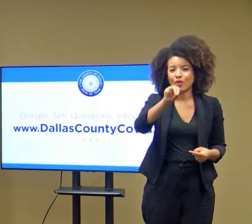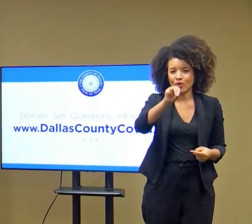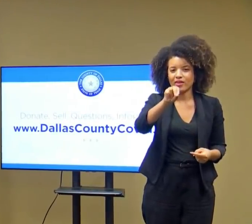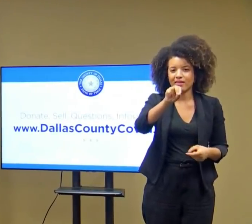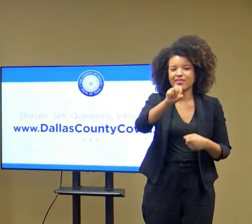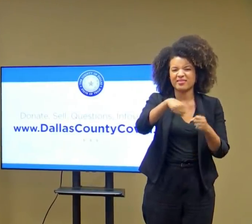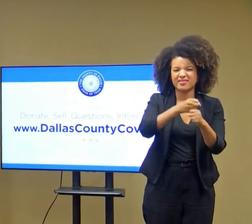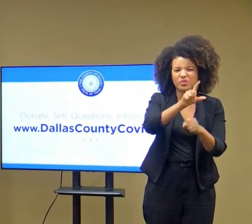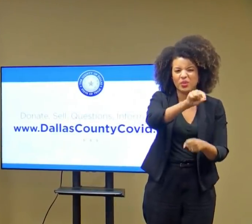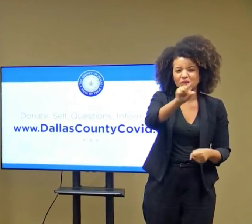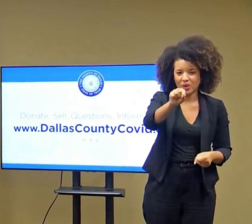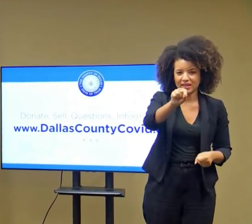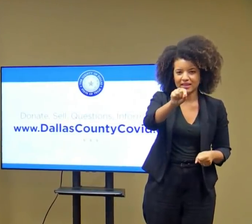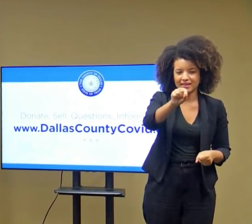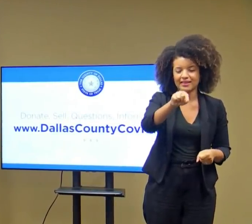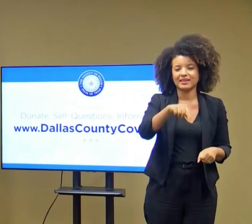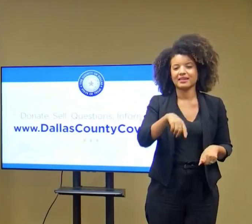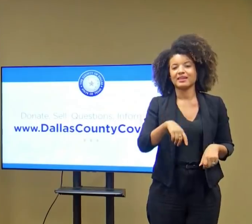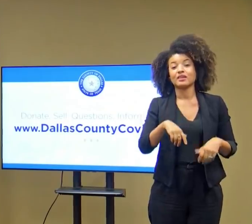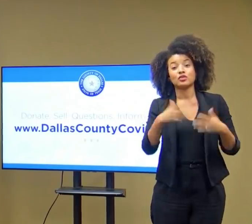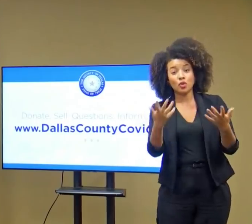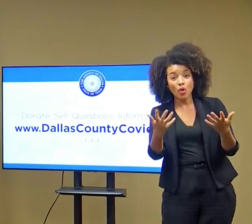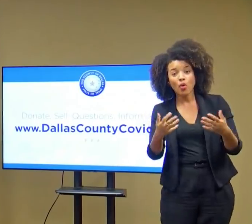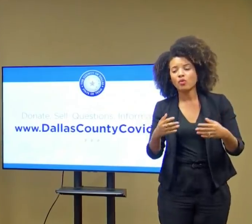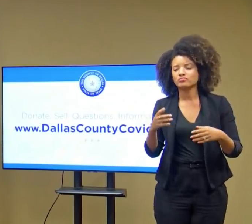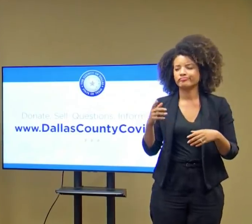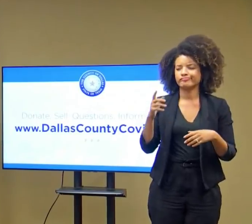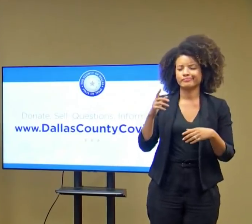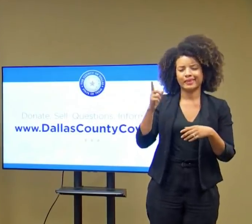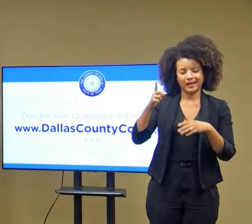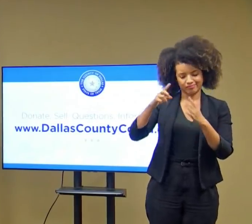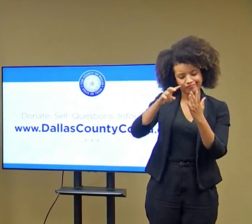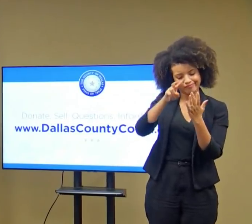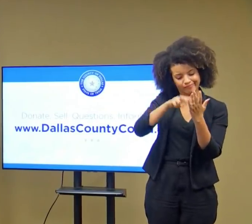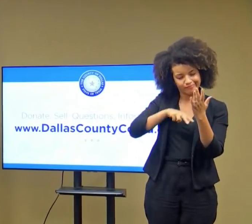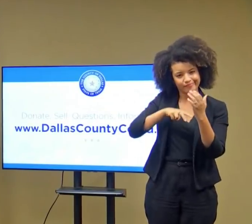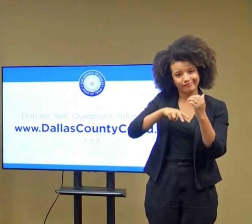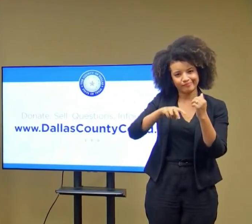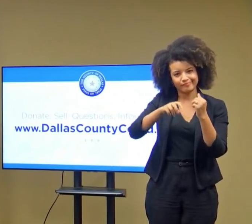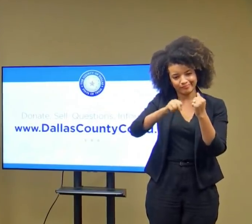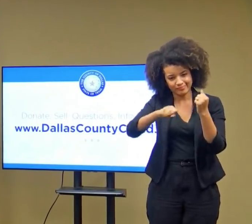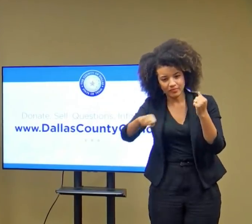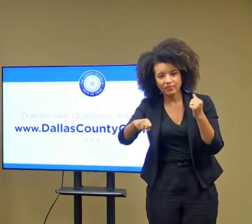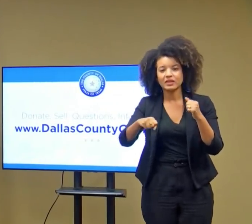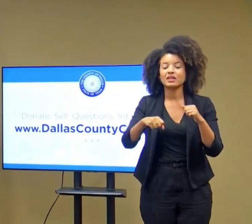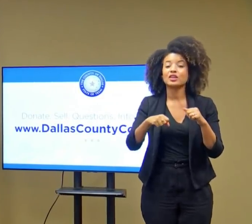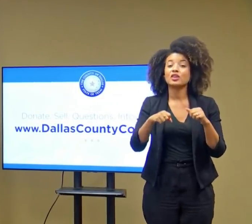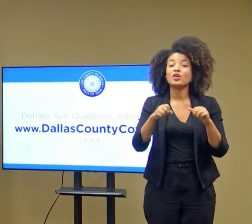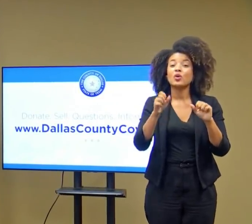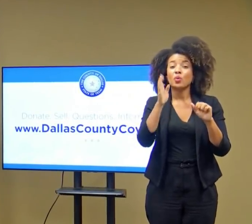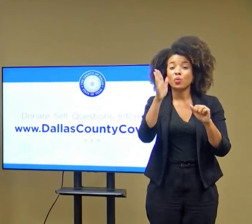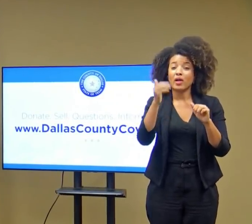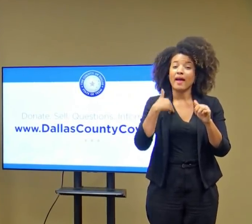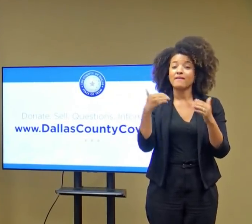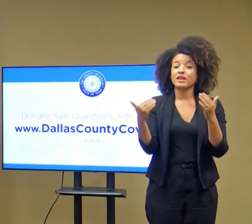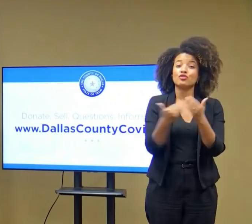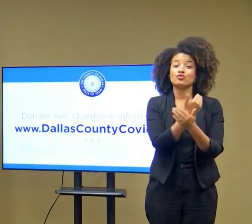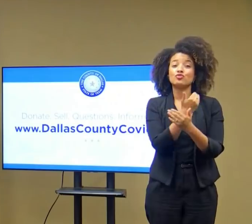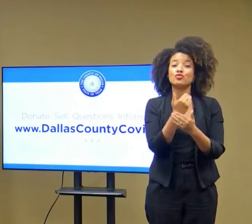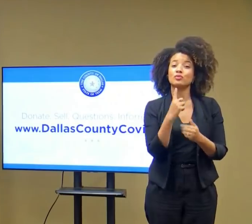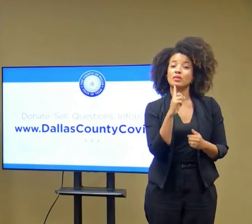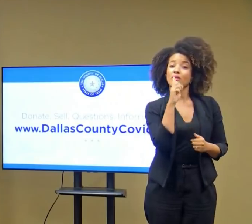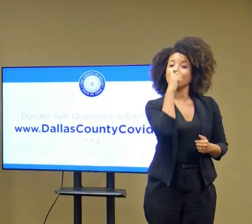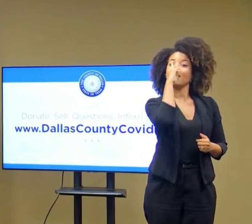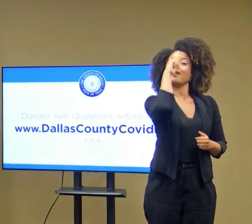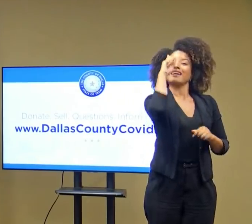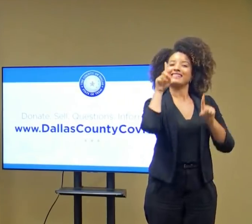And so that is, and further, they go on to tell me that we're going to be able to move to a less invasive nasal swab that